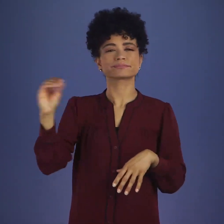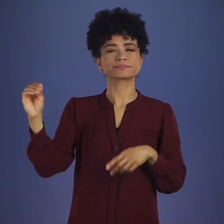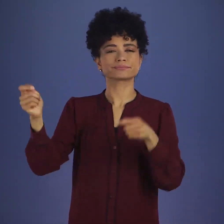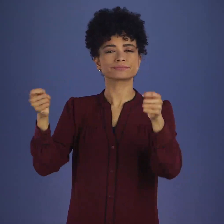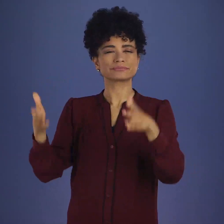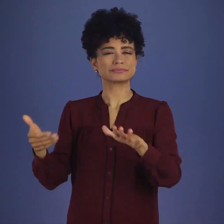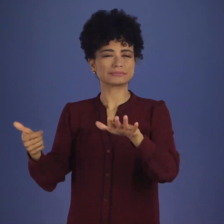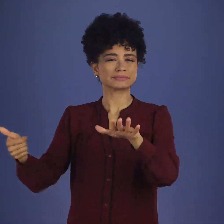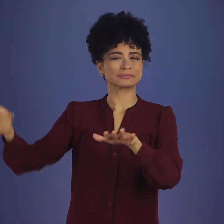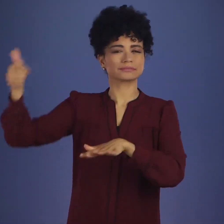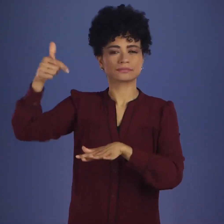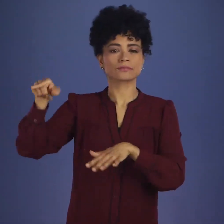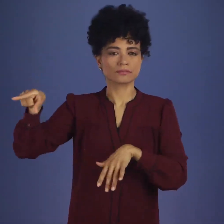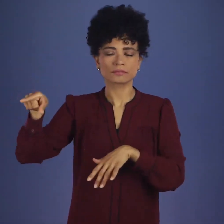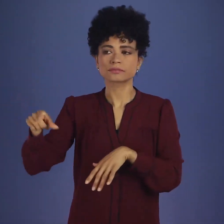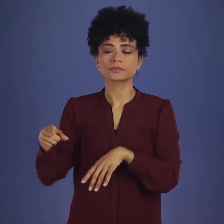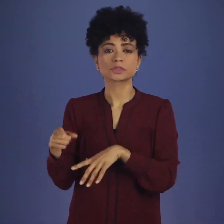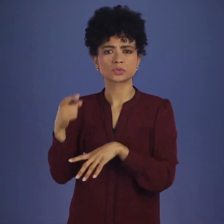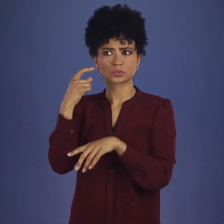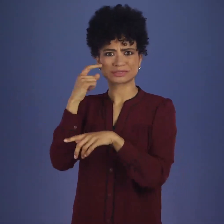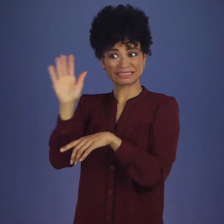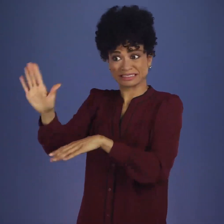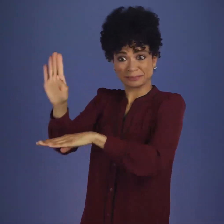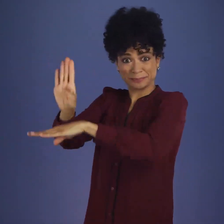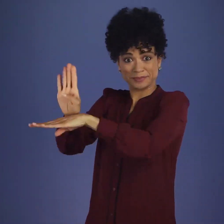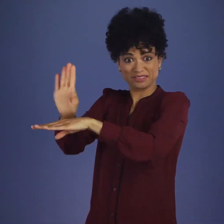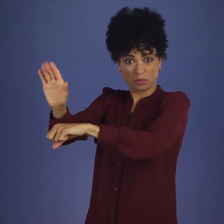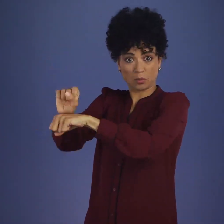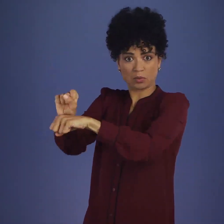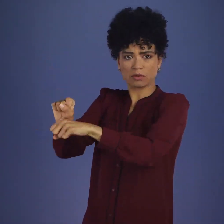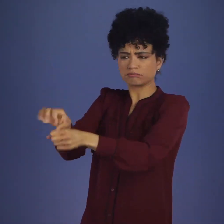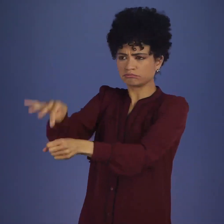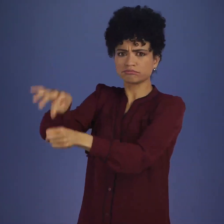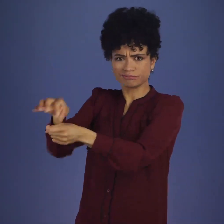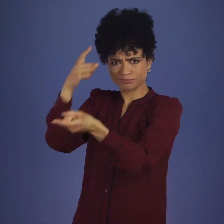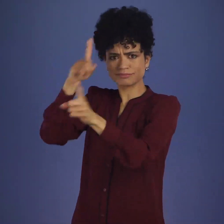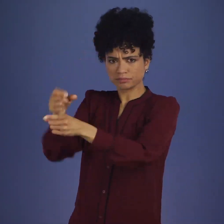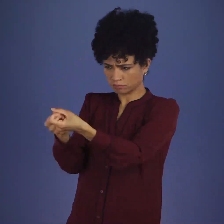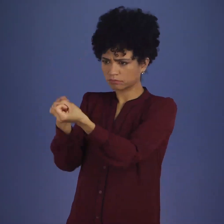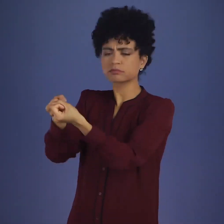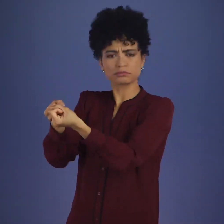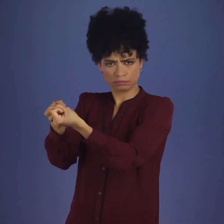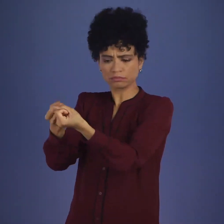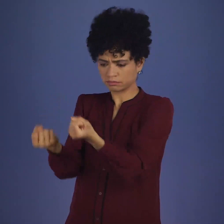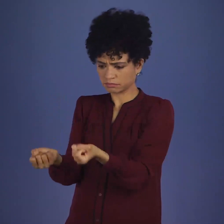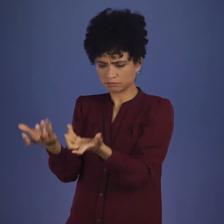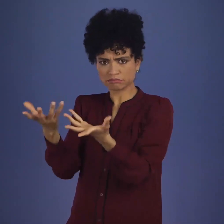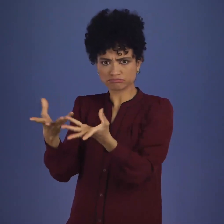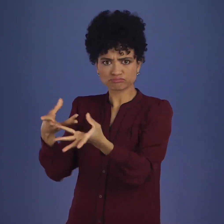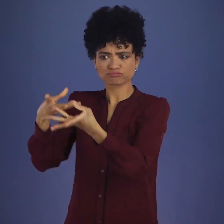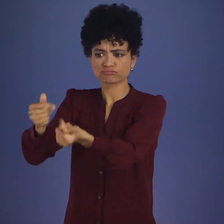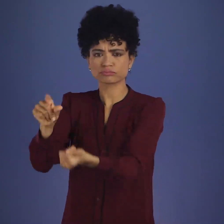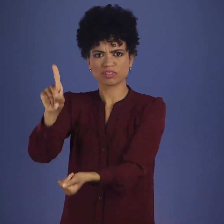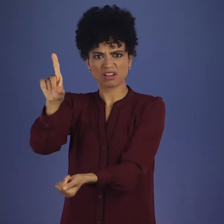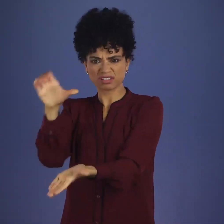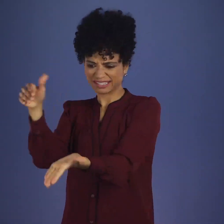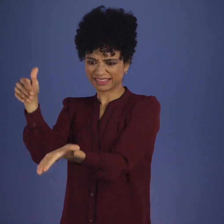A corporation director who had just voted a company expenditure of $100,000 would appear at an